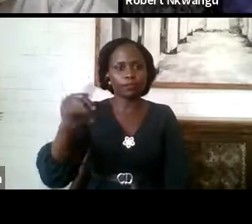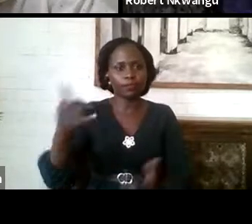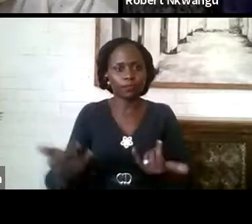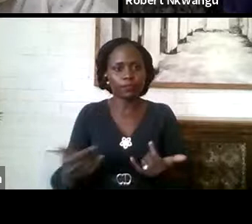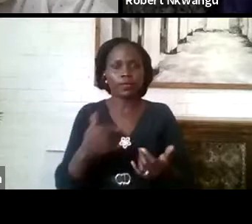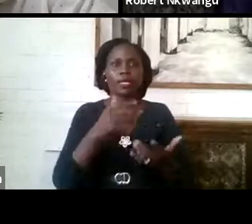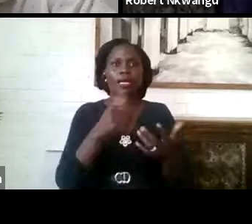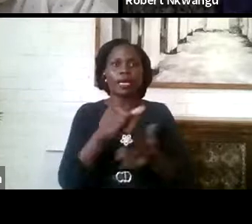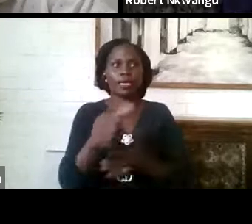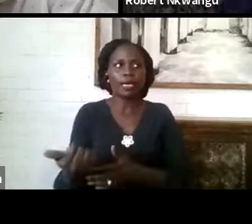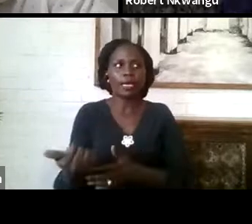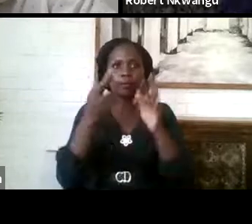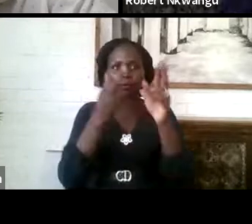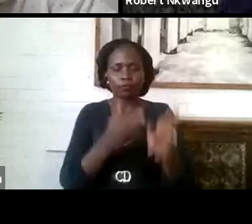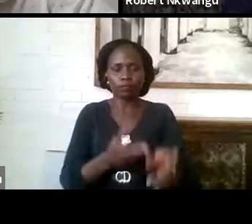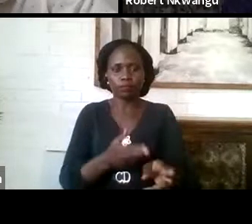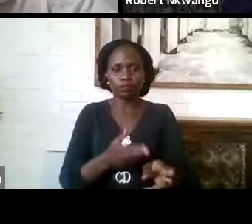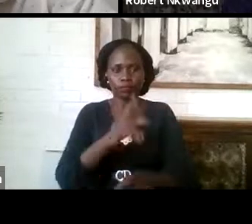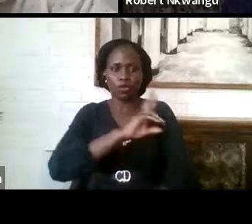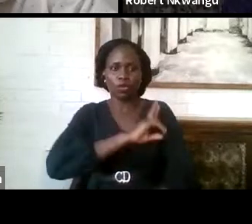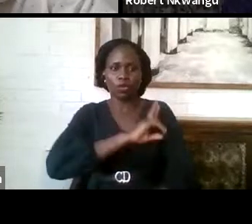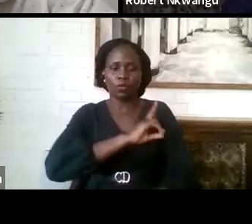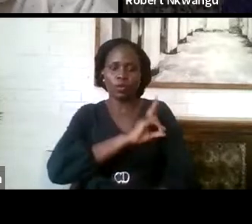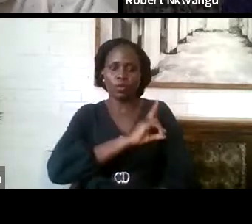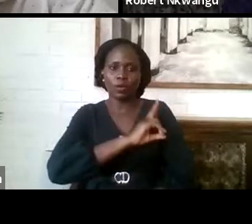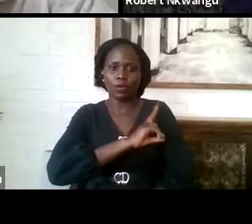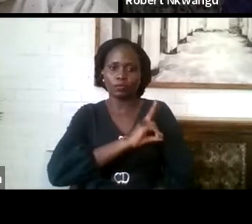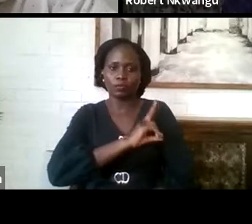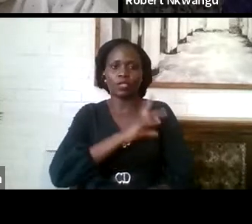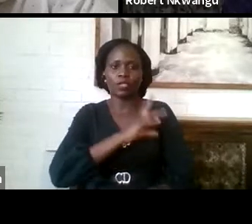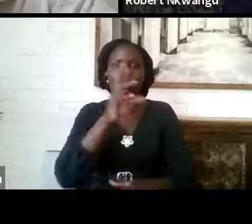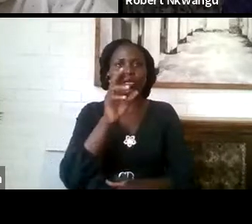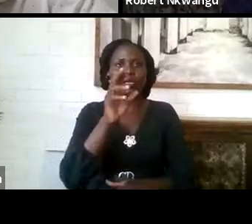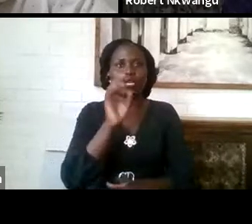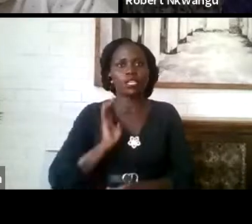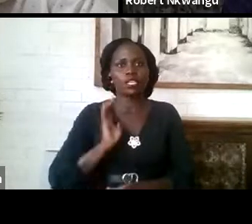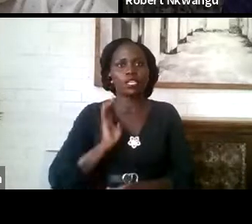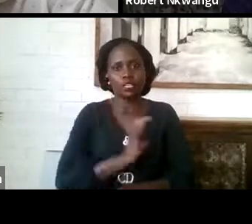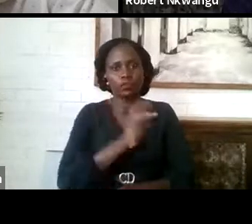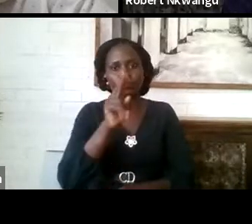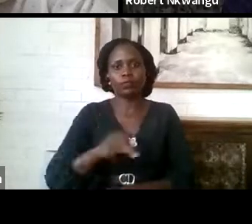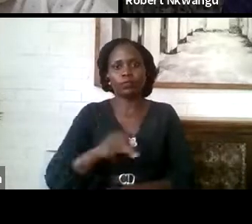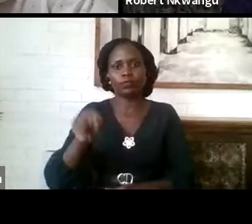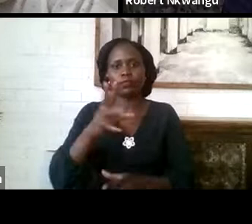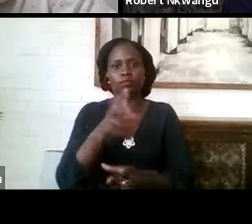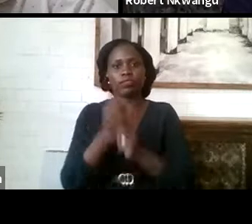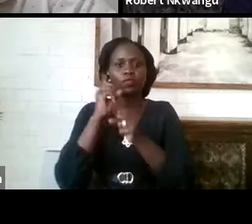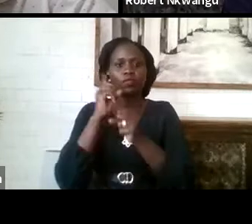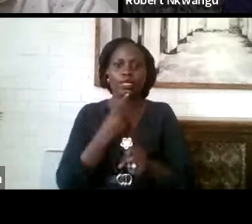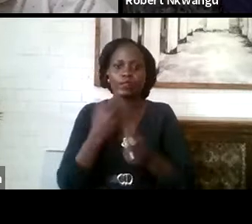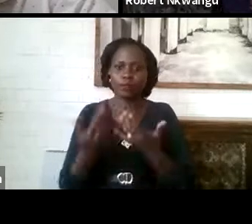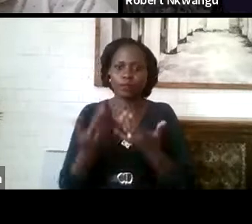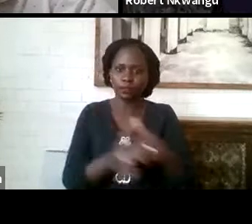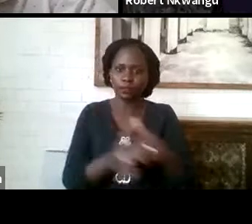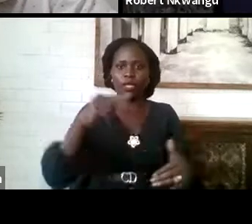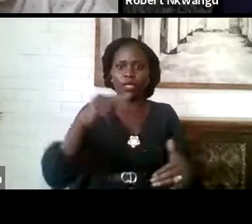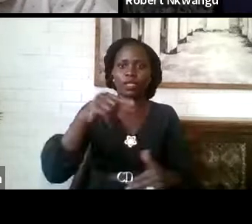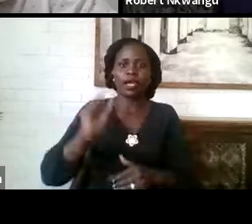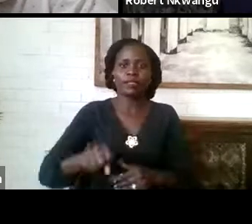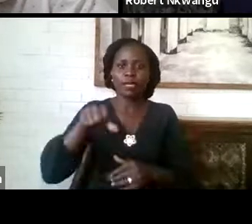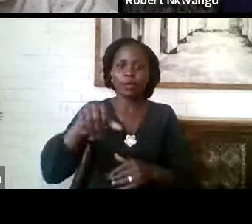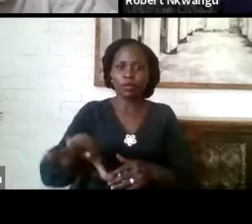Deaf. We have Honorable Helen Grace. She's the Minister of State for Disability Affairs in